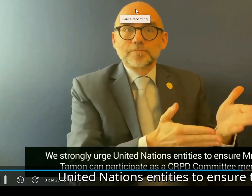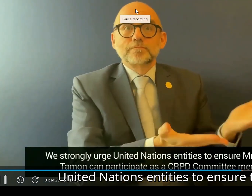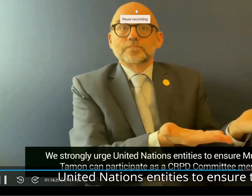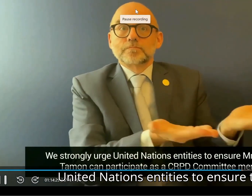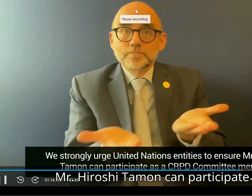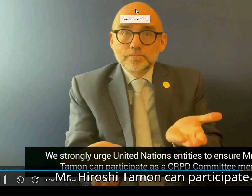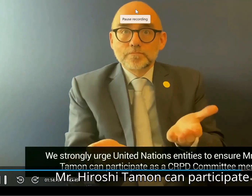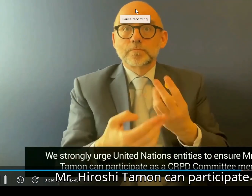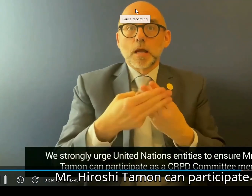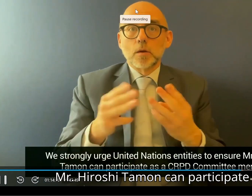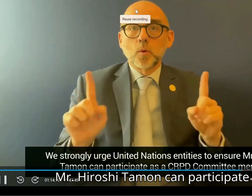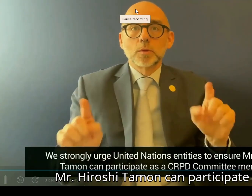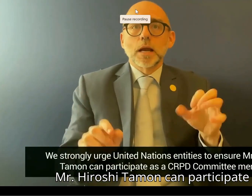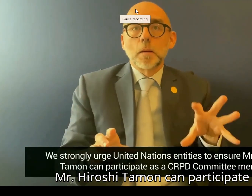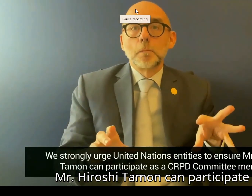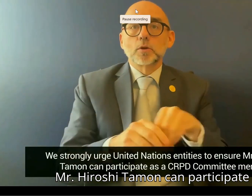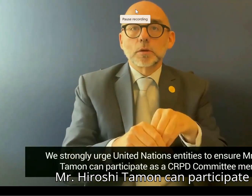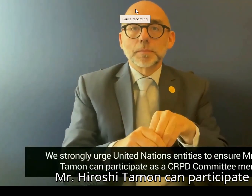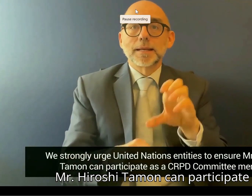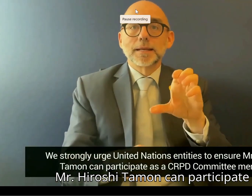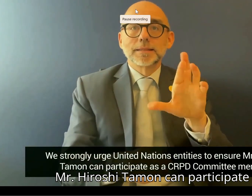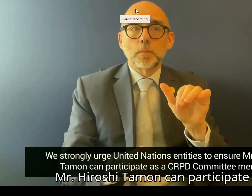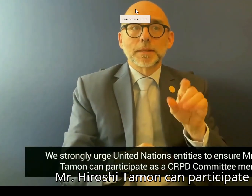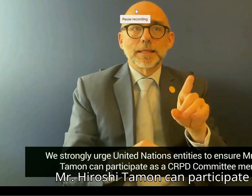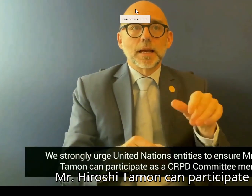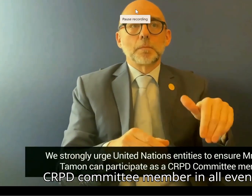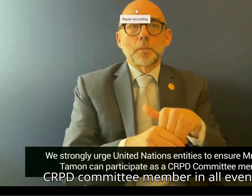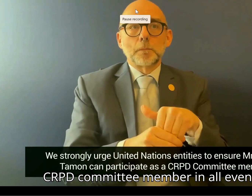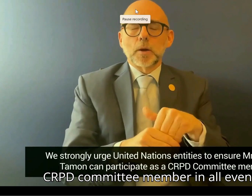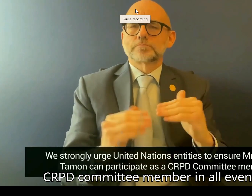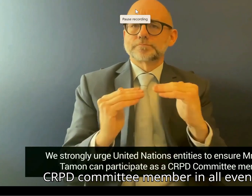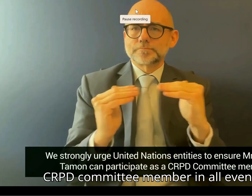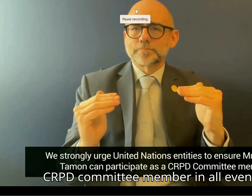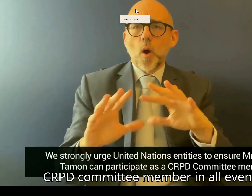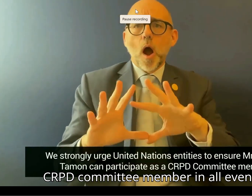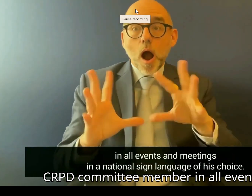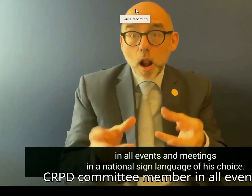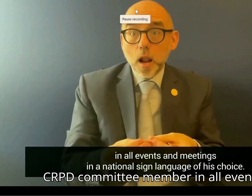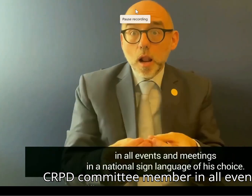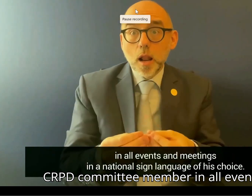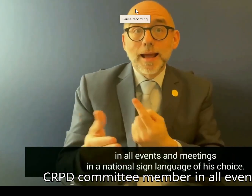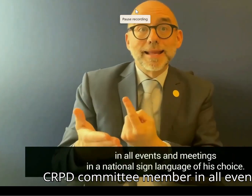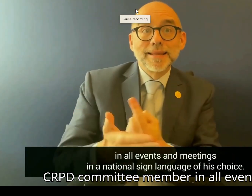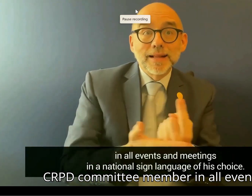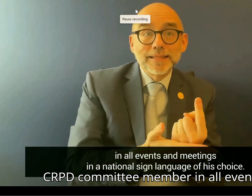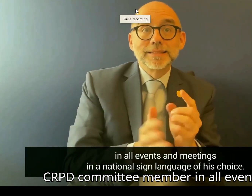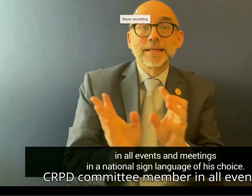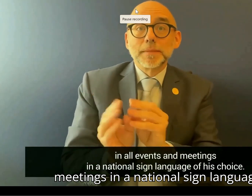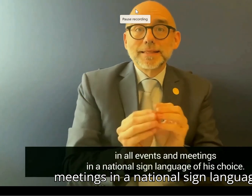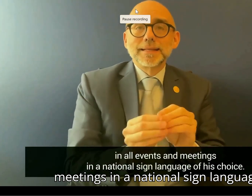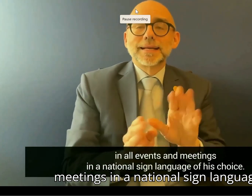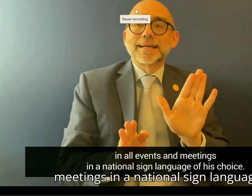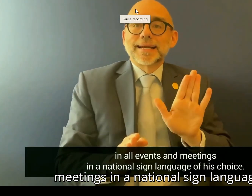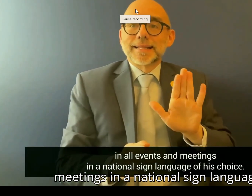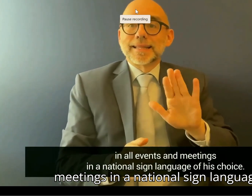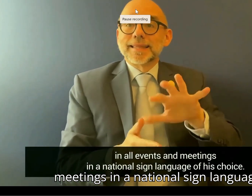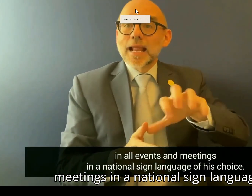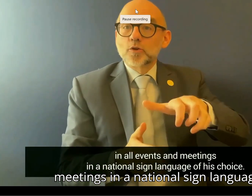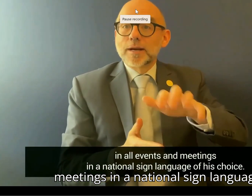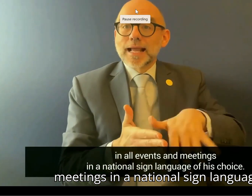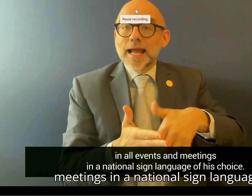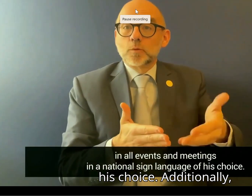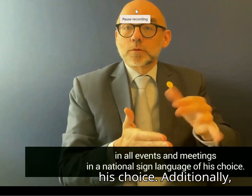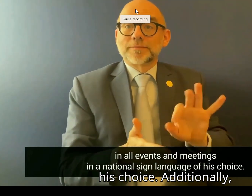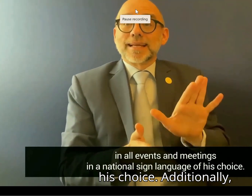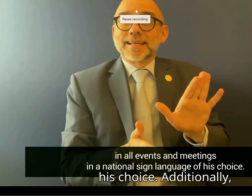entities to ensure that Mr. Hiroshi Tamon can participate as a CRPD committee member in all events and meetings in a national